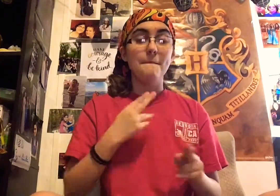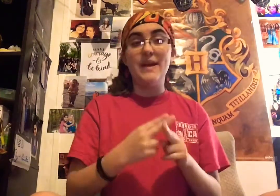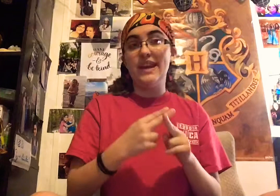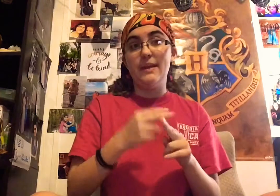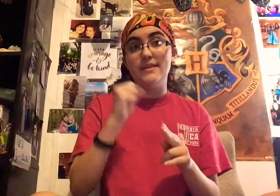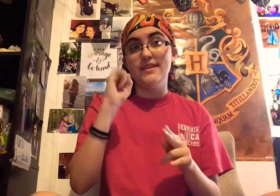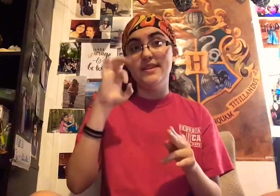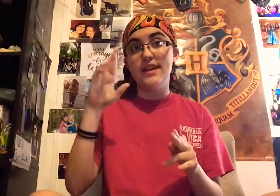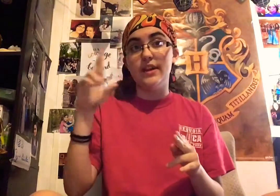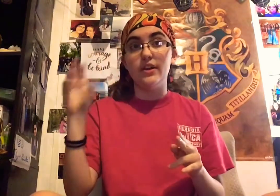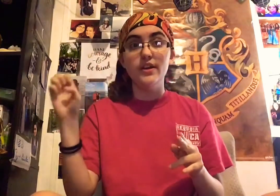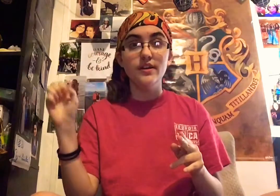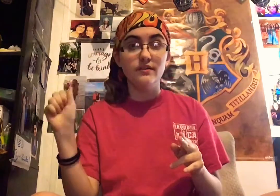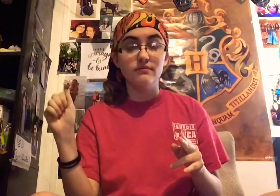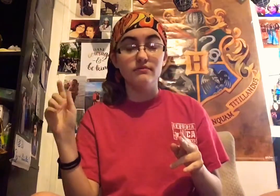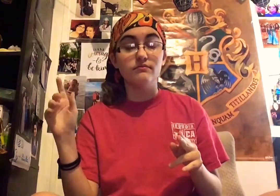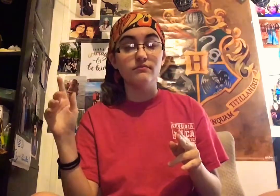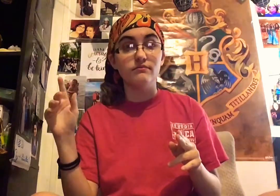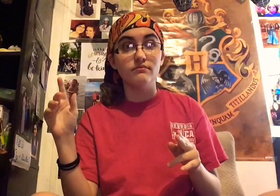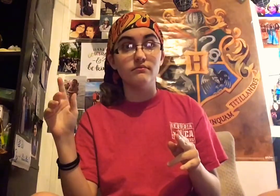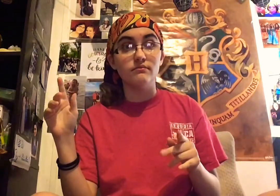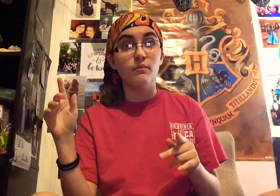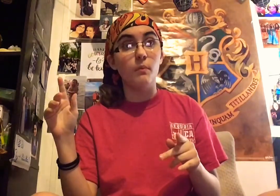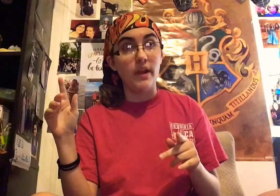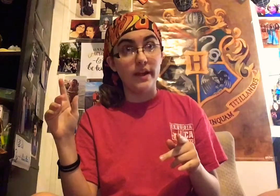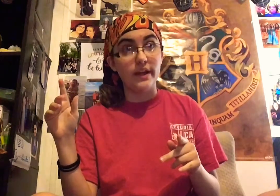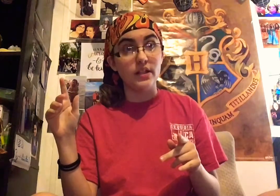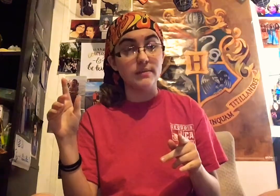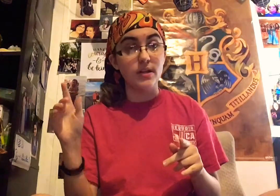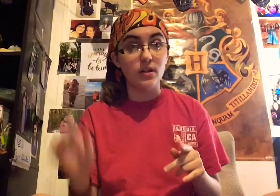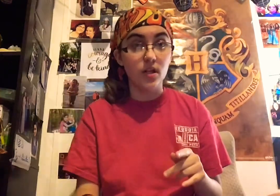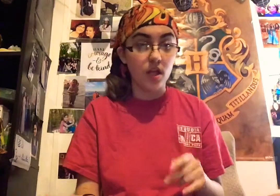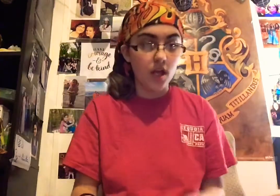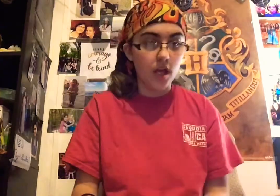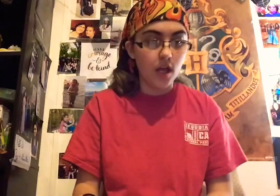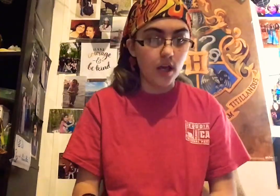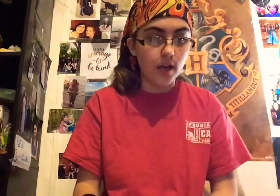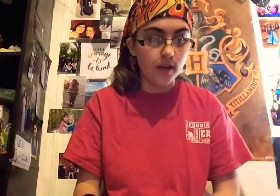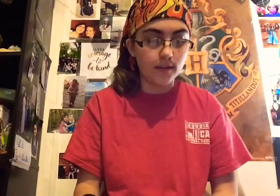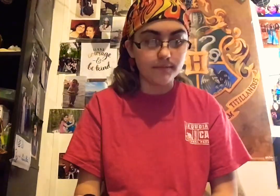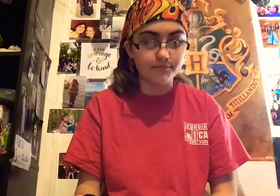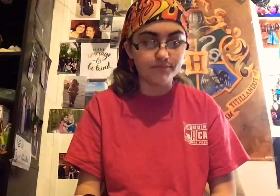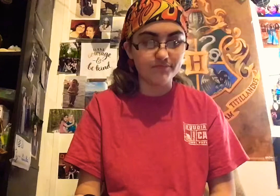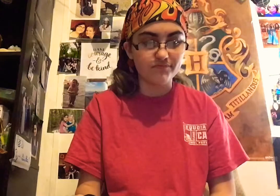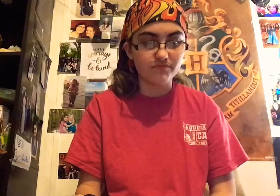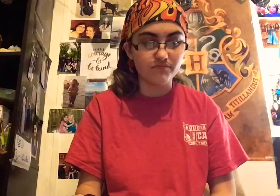My name is Sierra. Man, I cannot spell.